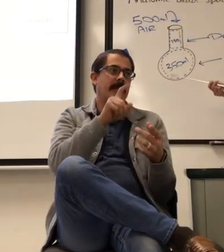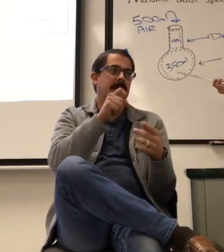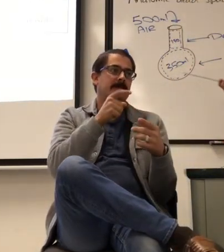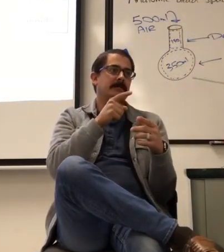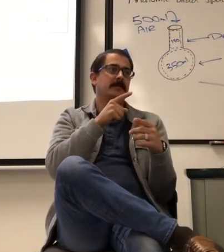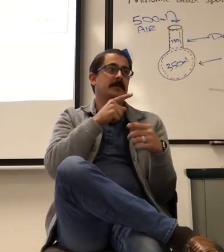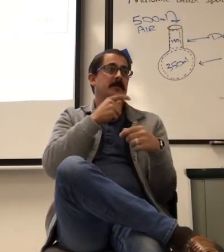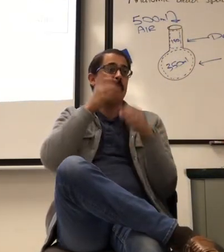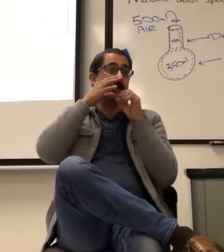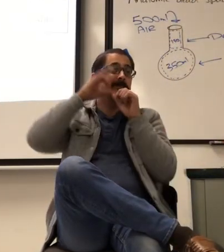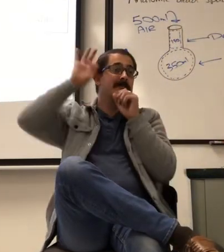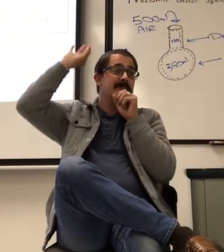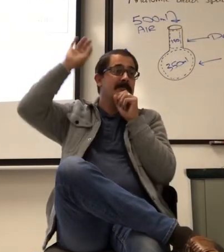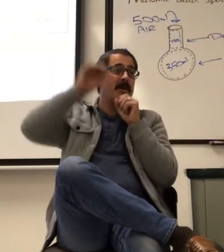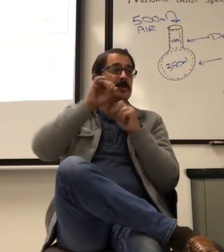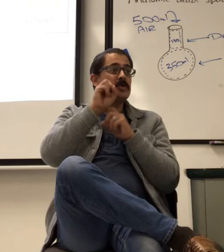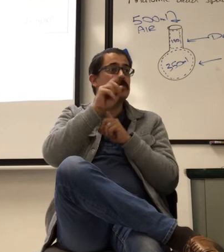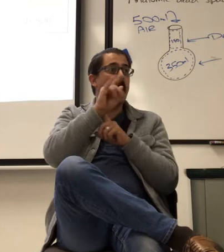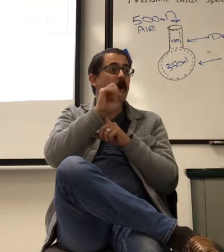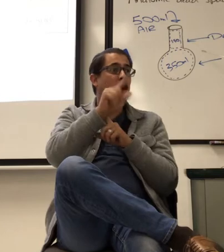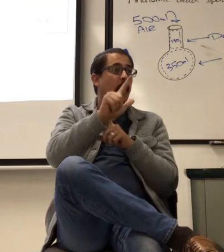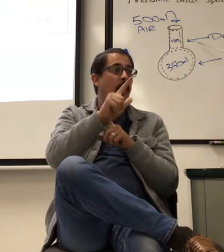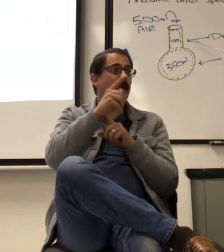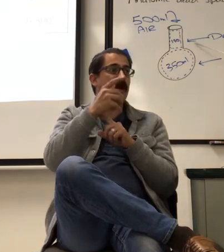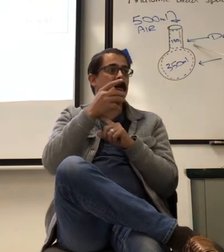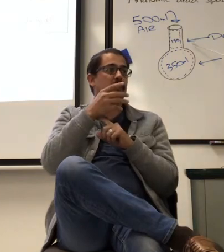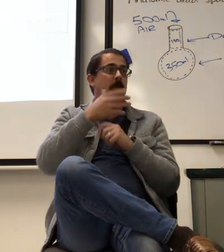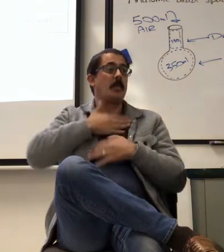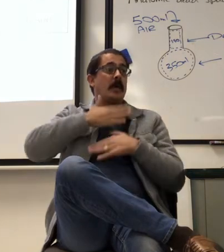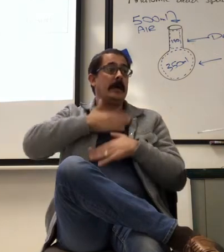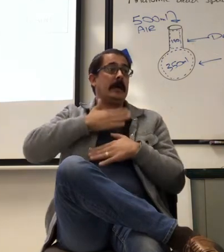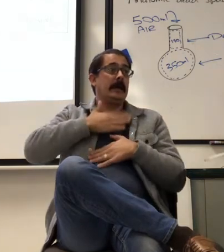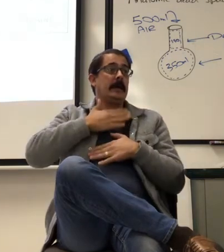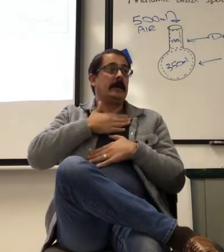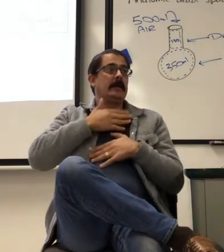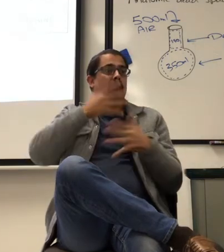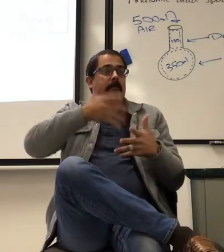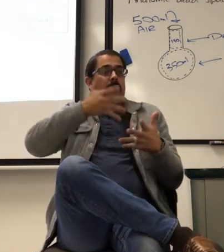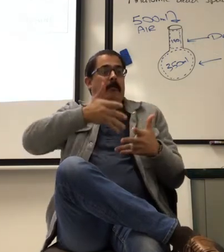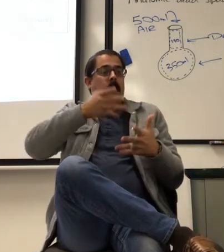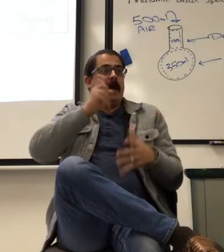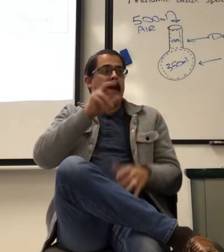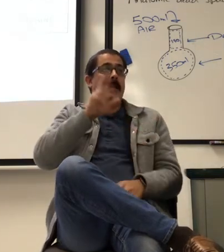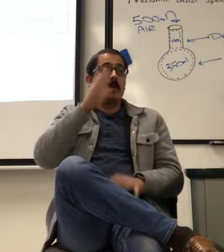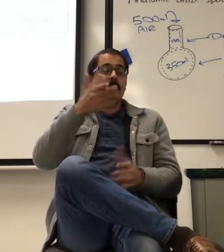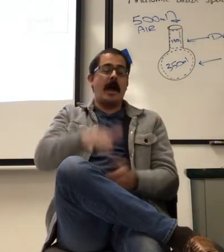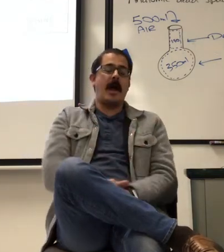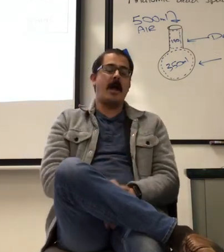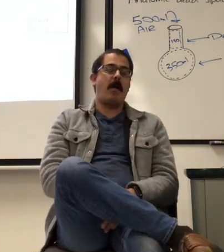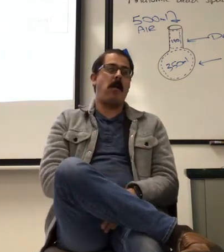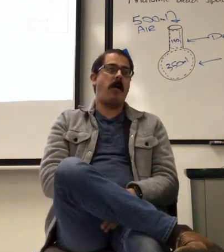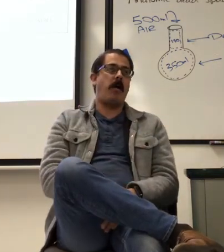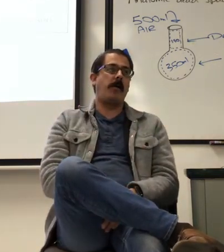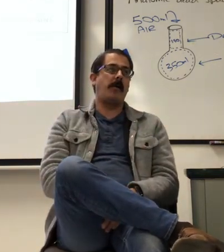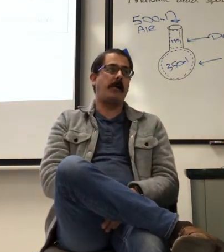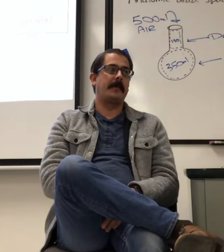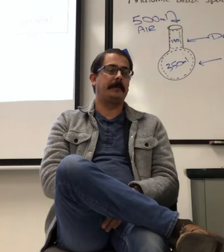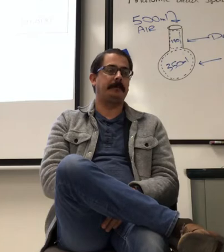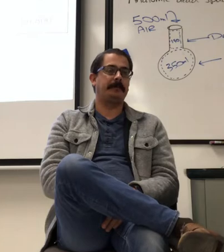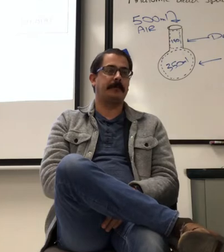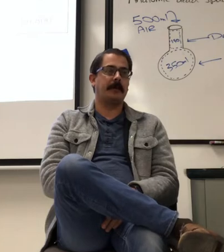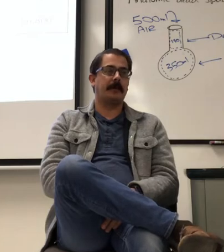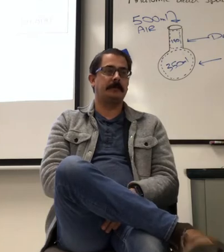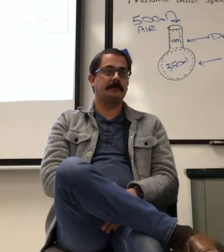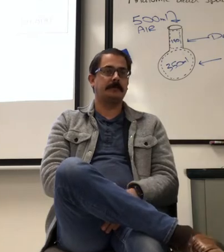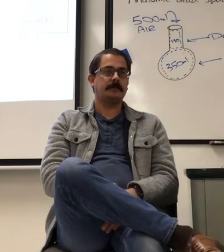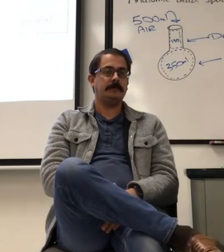that snorkeling tube thing and all you breathe is dead space air, then actually you actually would die. Okay.